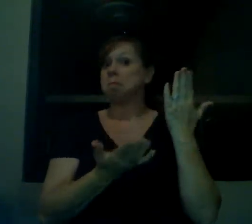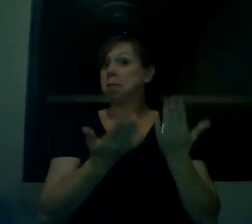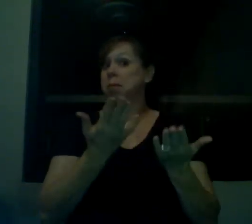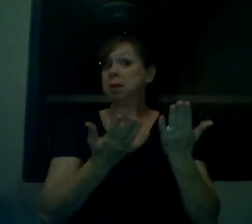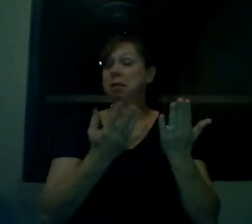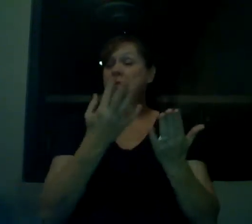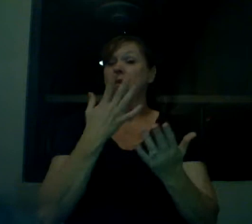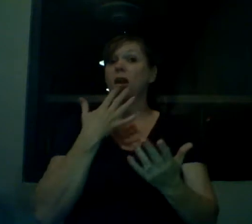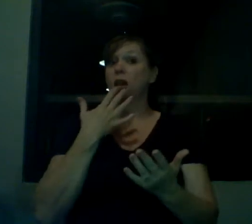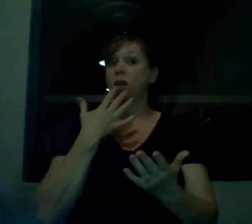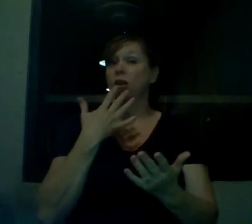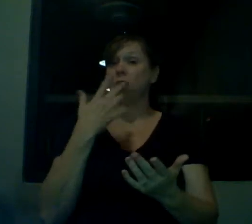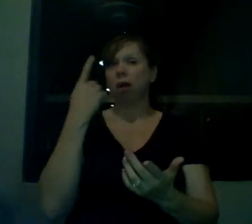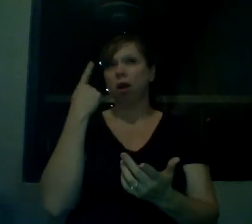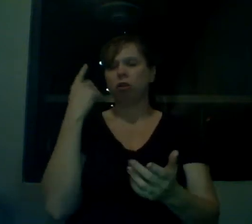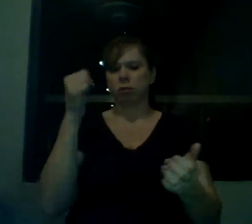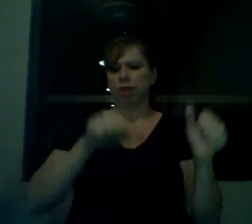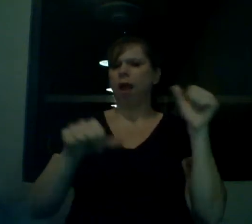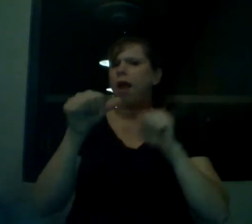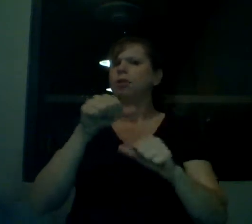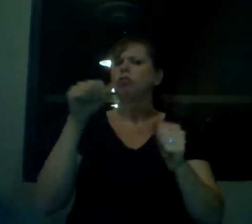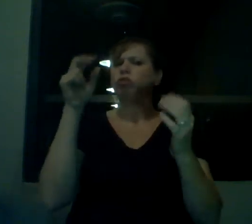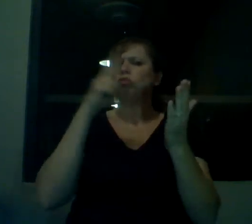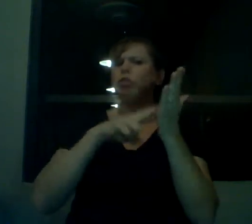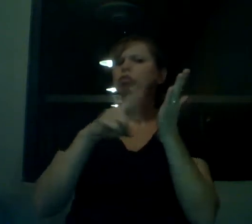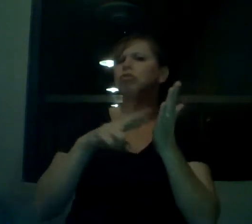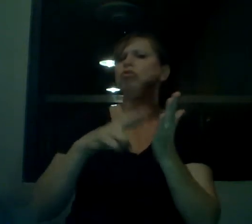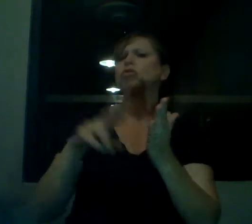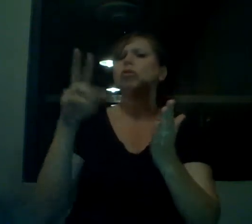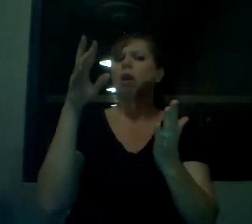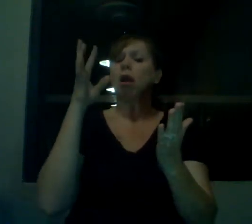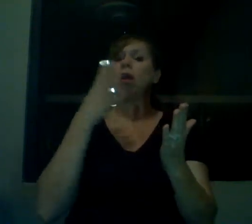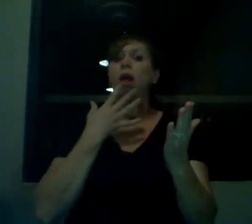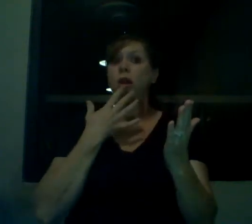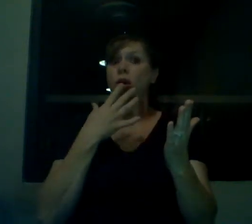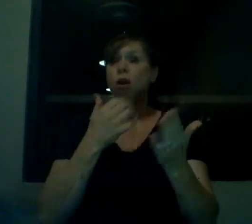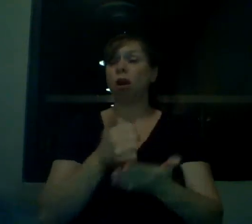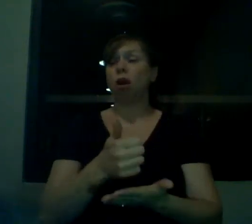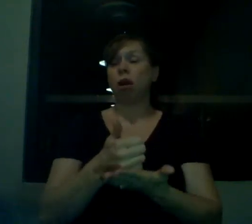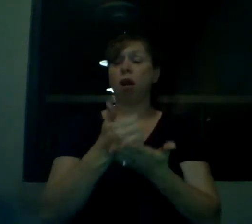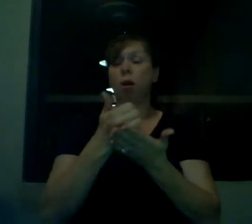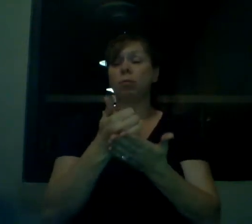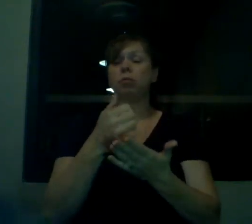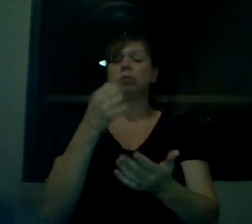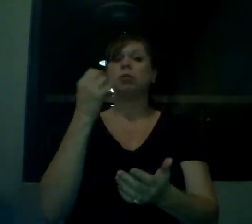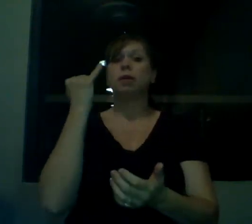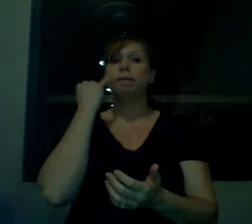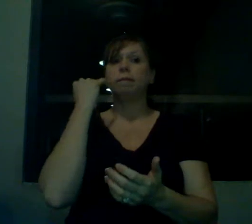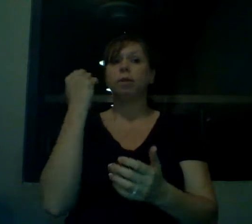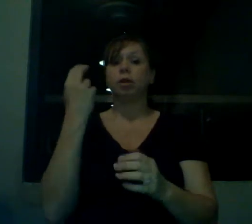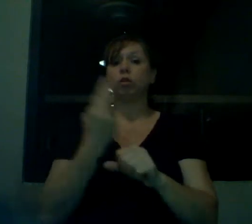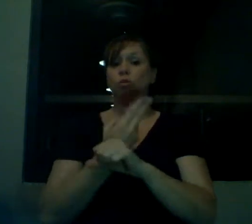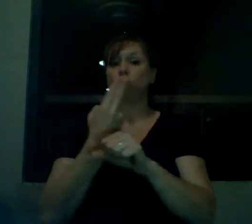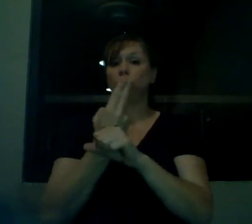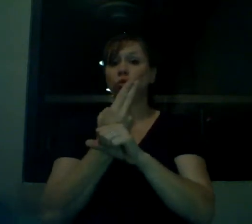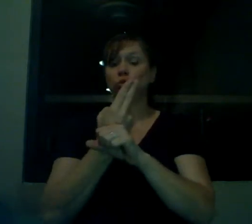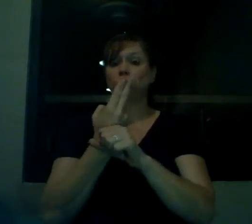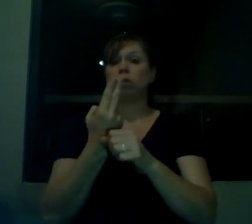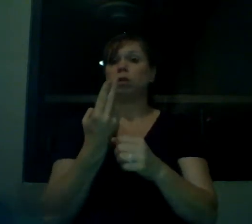eye where if they're highlighting or it's like a transparency, and if they come in colors, and if